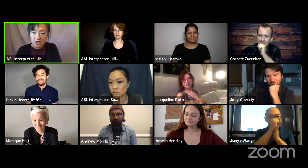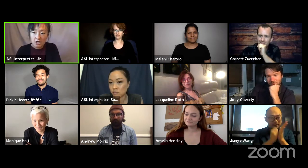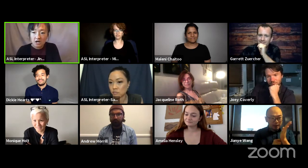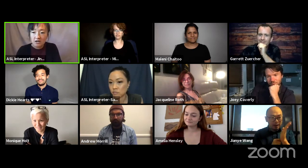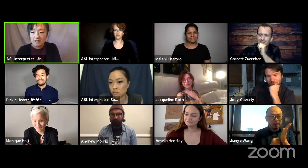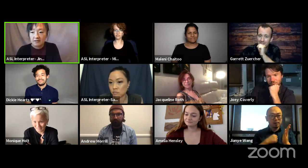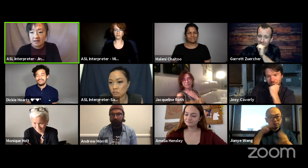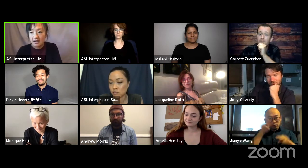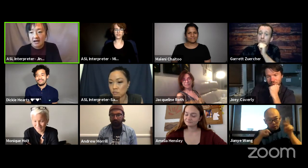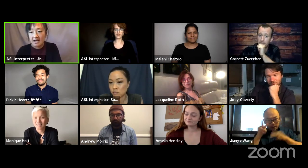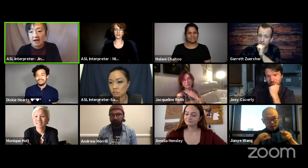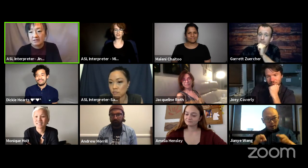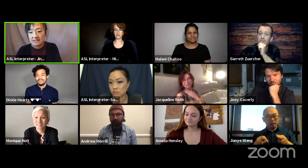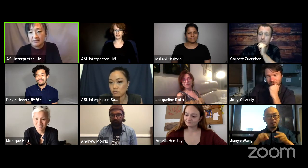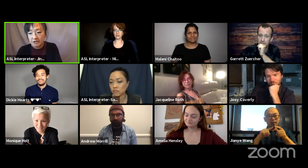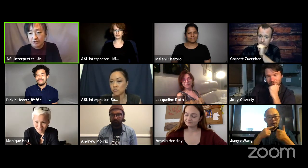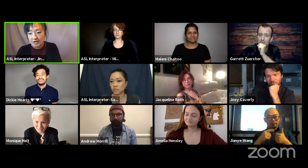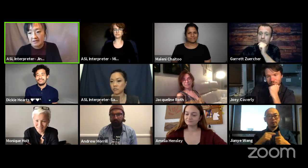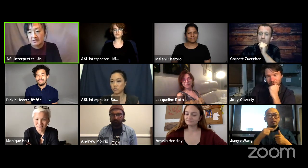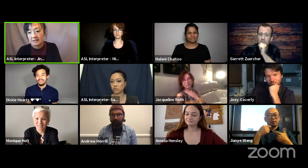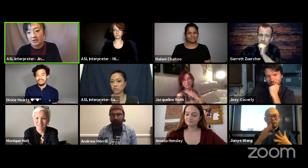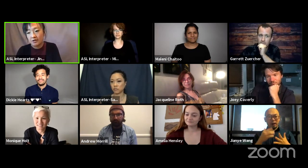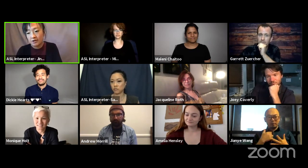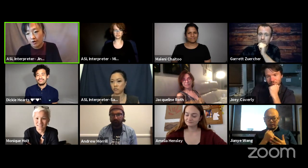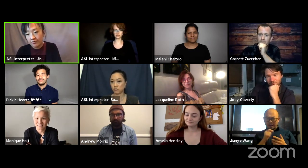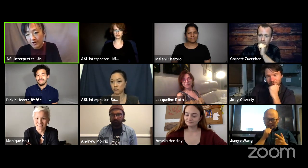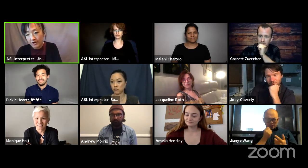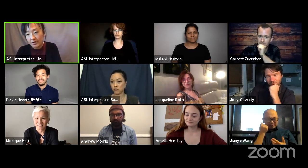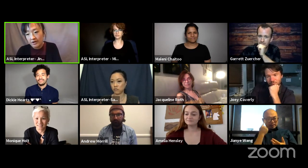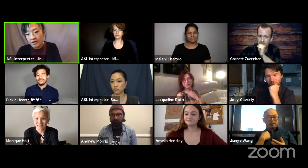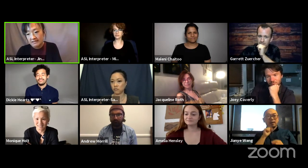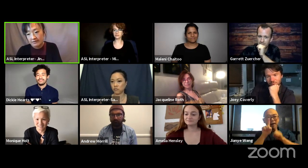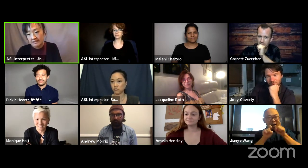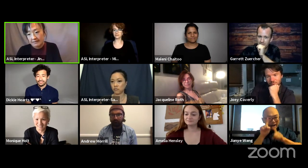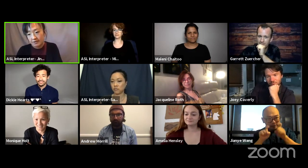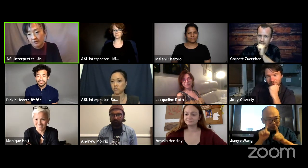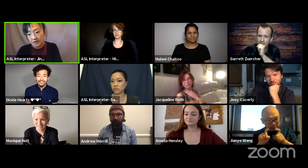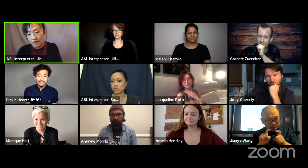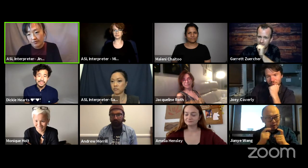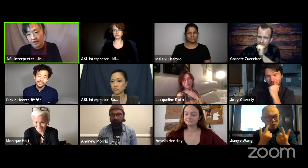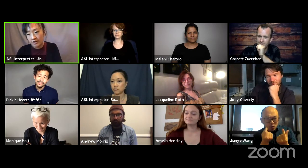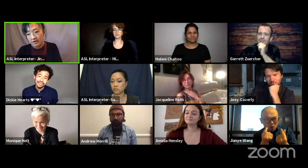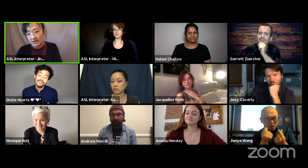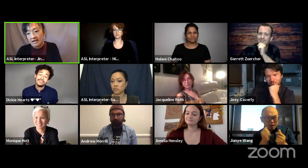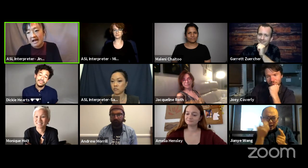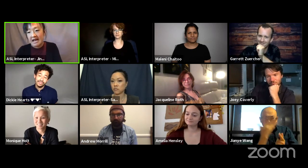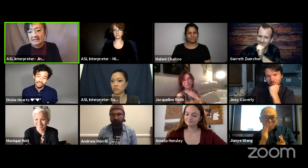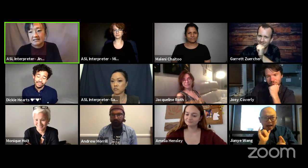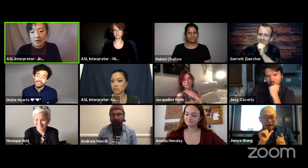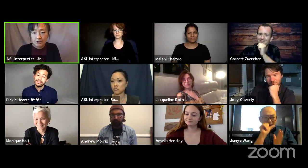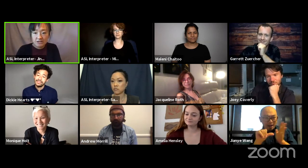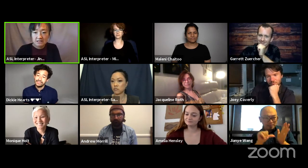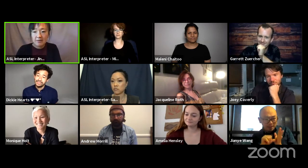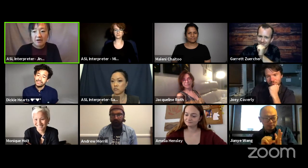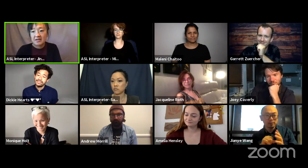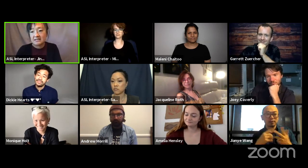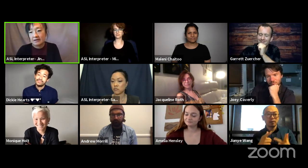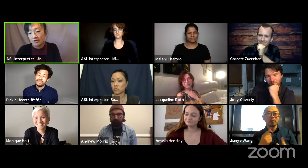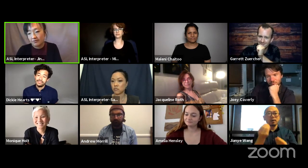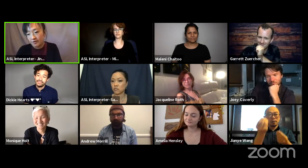along, I received the script. I was able to look it over. Once I was able to look it over, I asked questions about things that were confusing